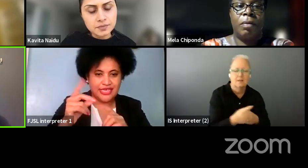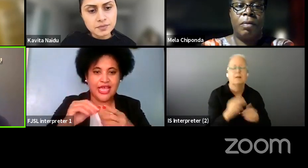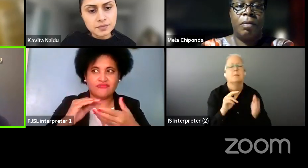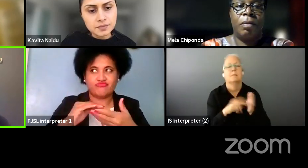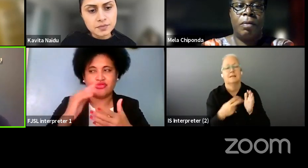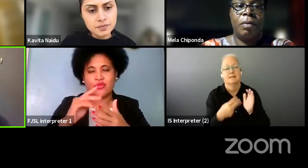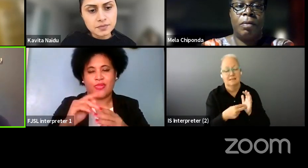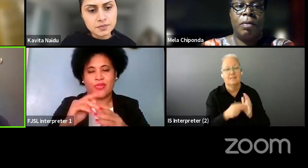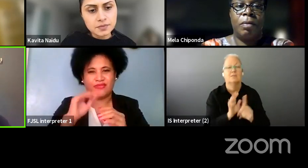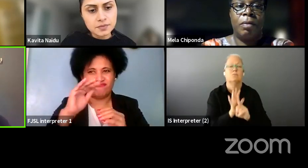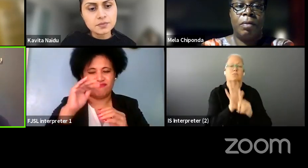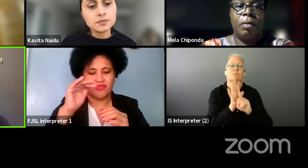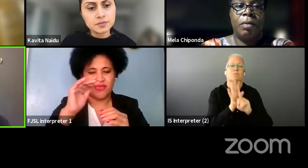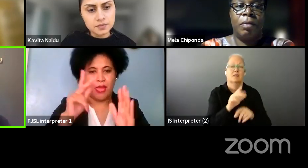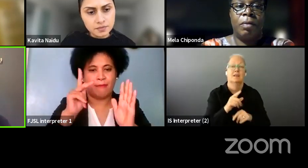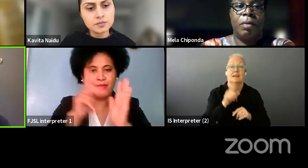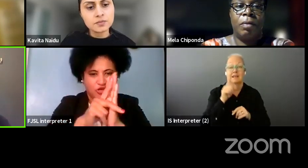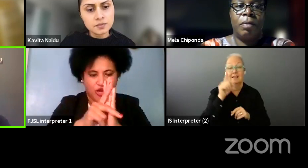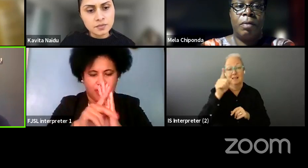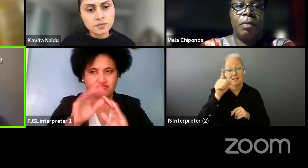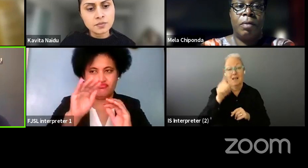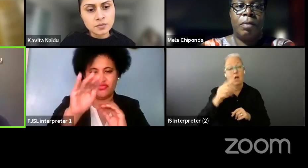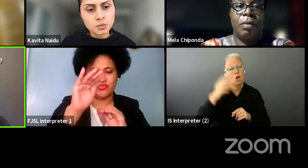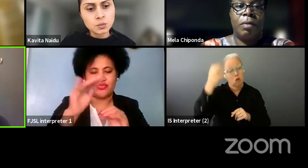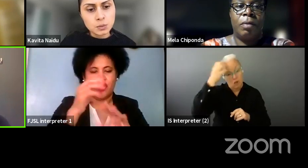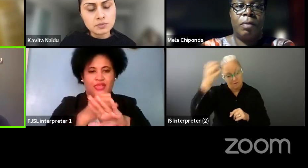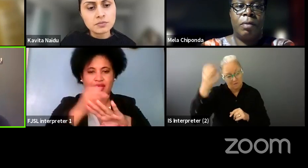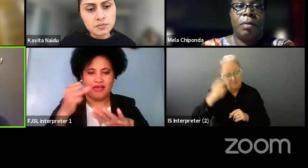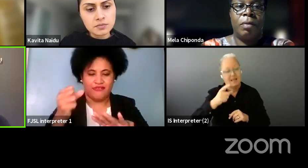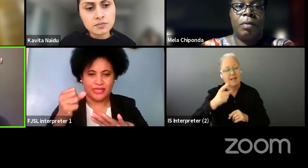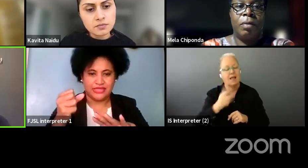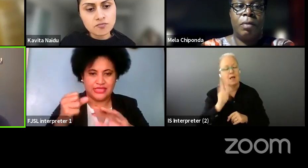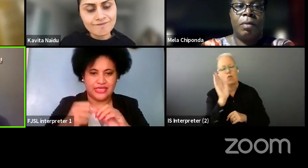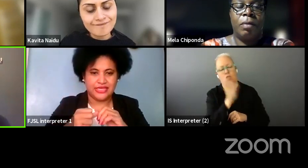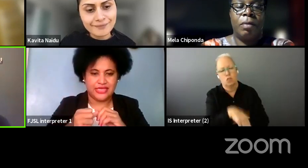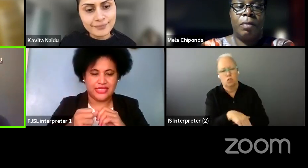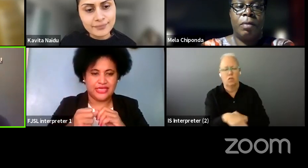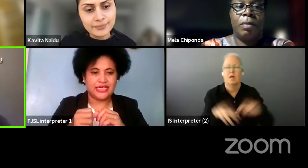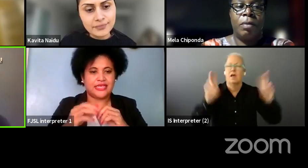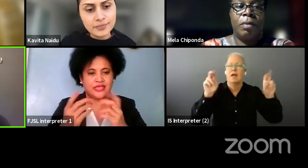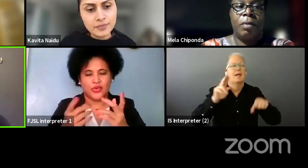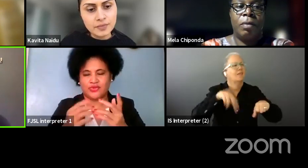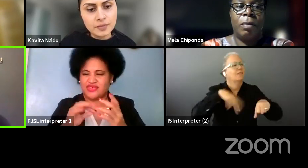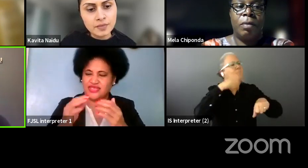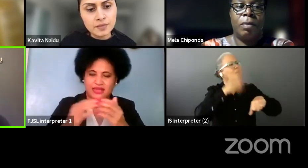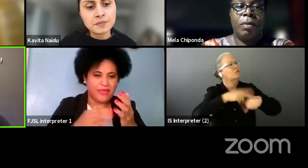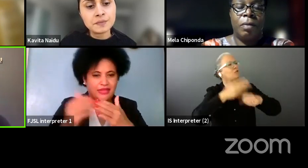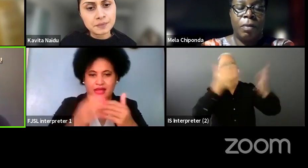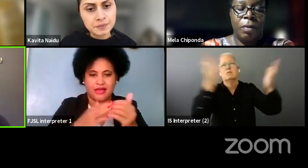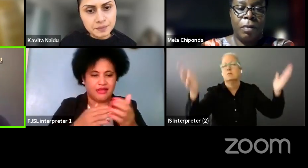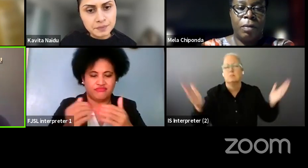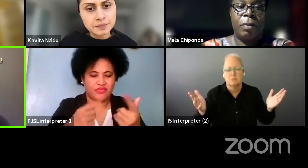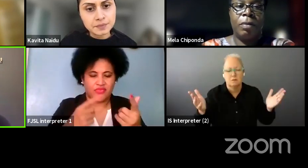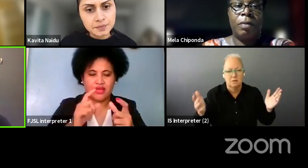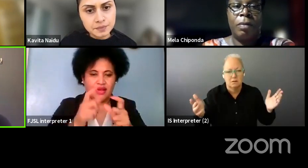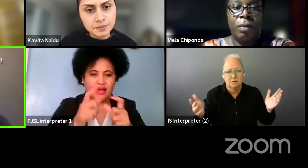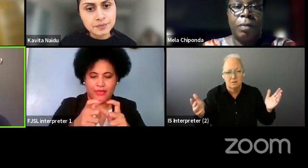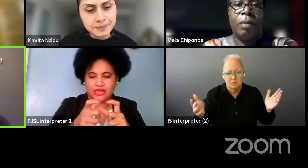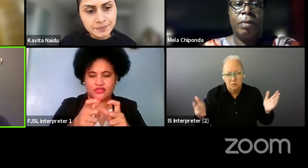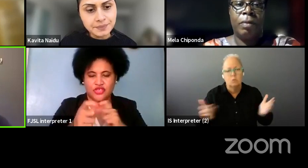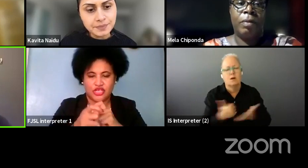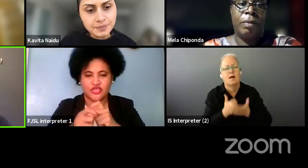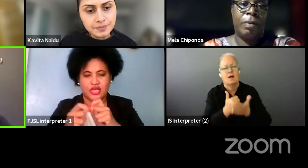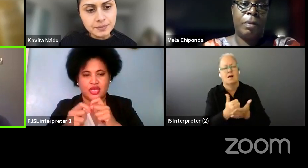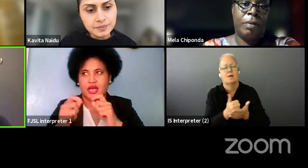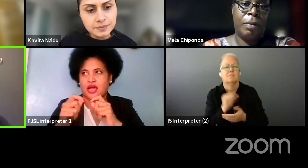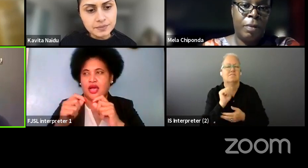governments to exploit nature for economic returns, irrespective of biodiversity and climate change ambitions.